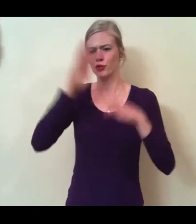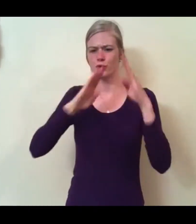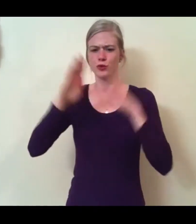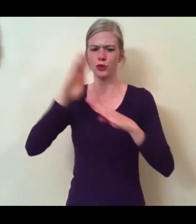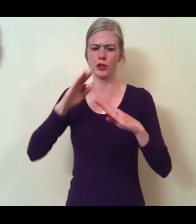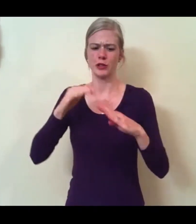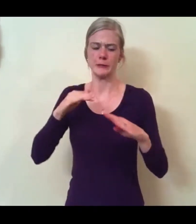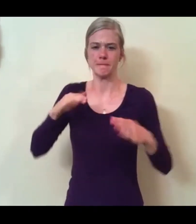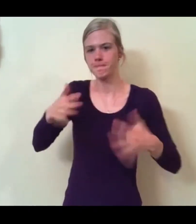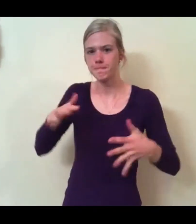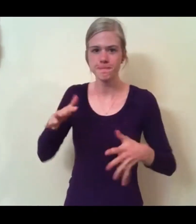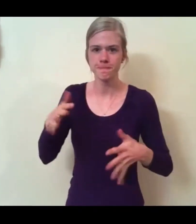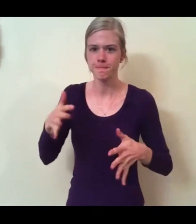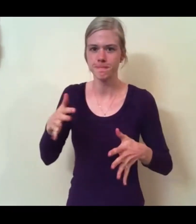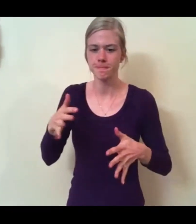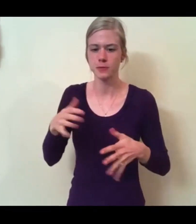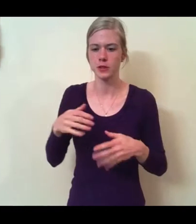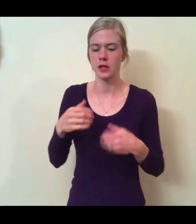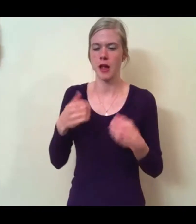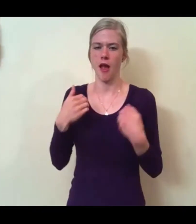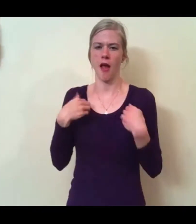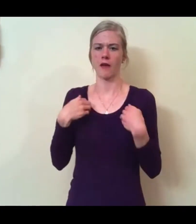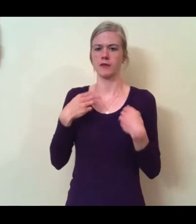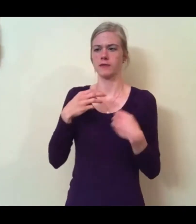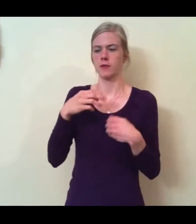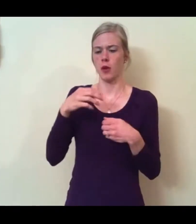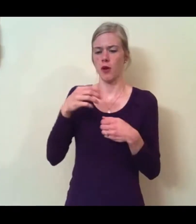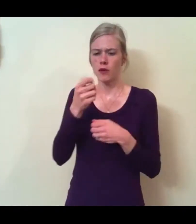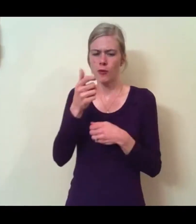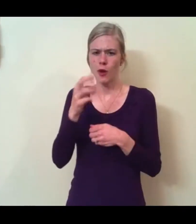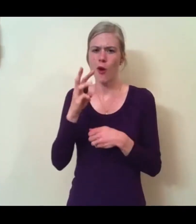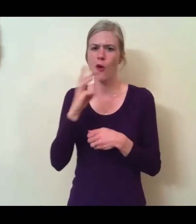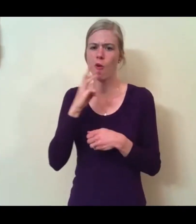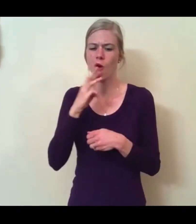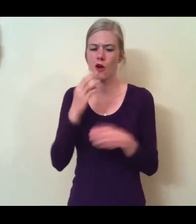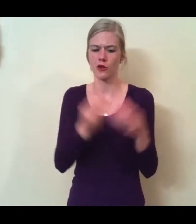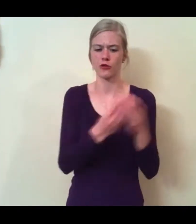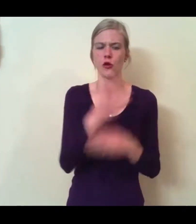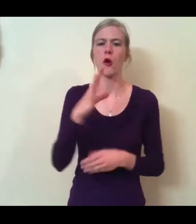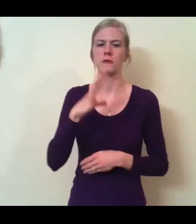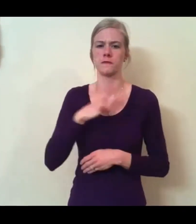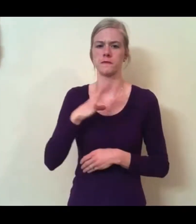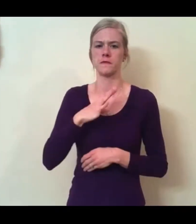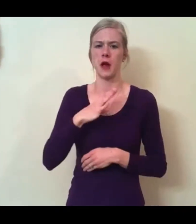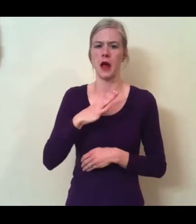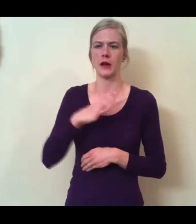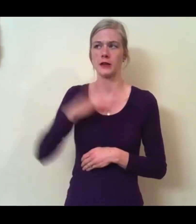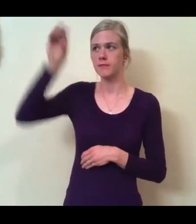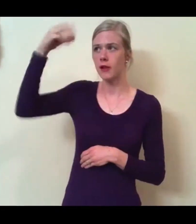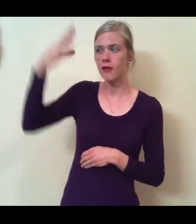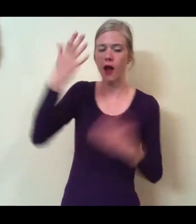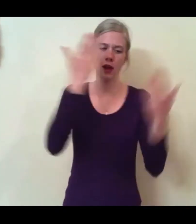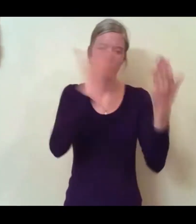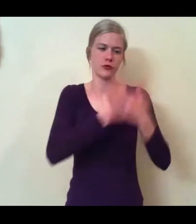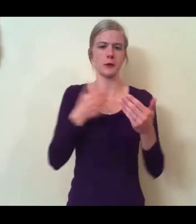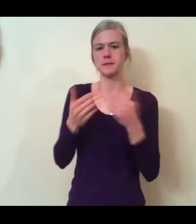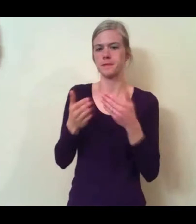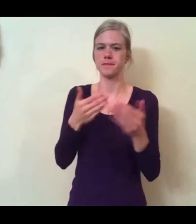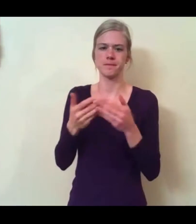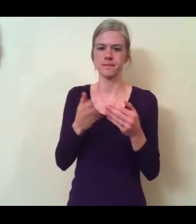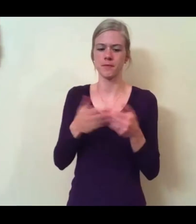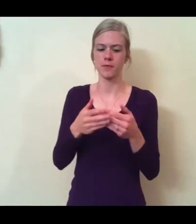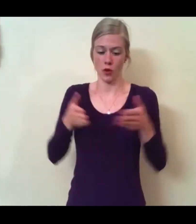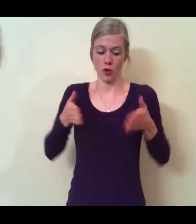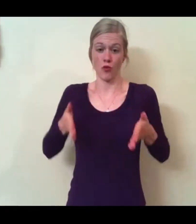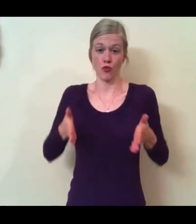they're planted, in sun or in shade. Some will even come up between cracks in the